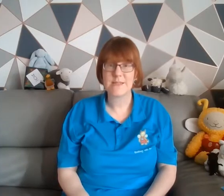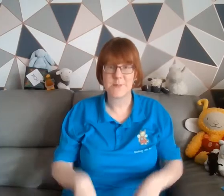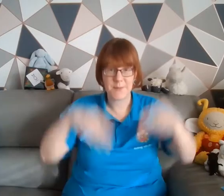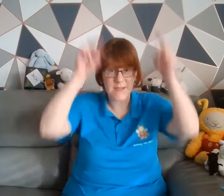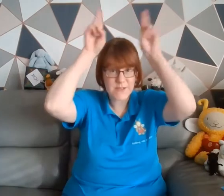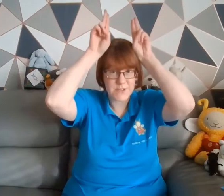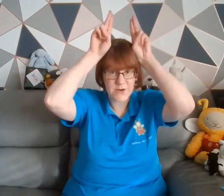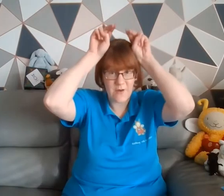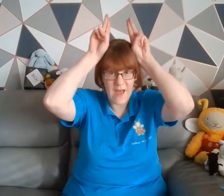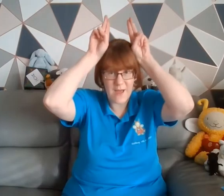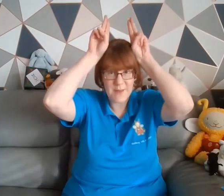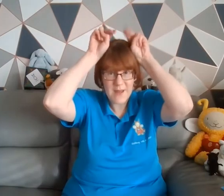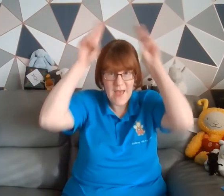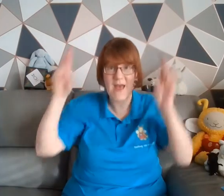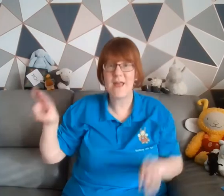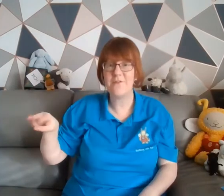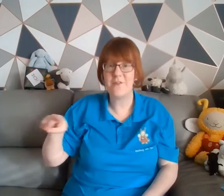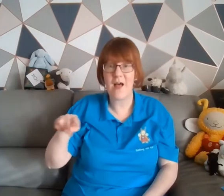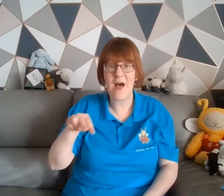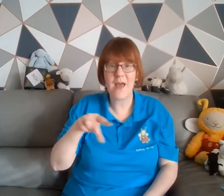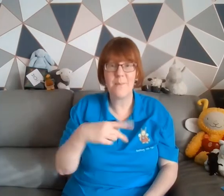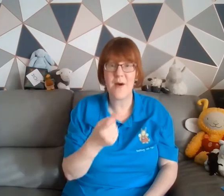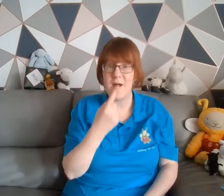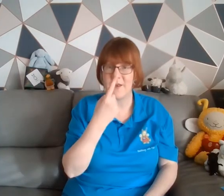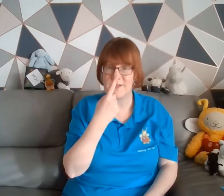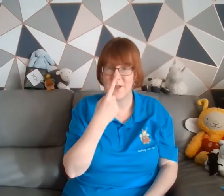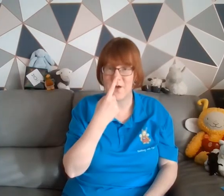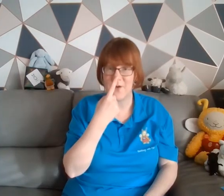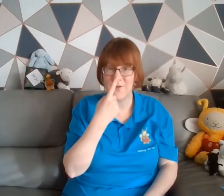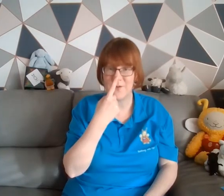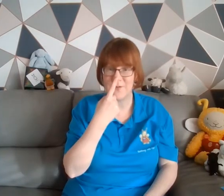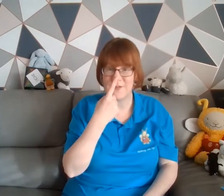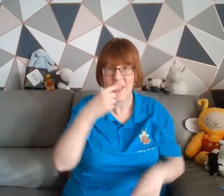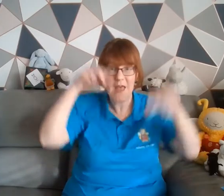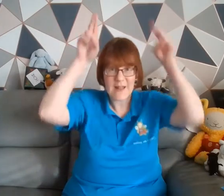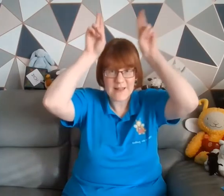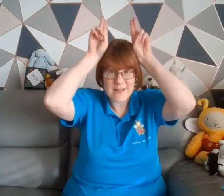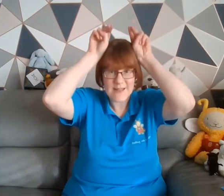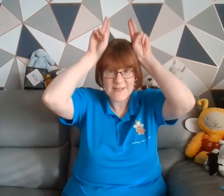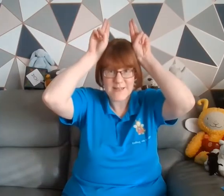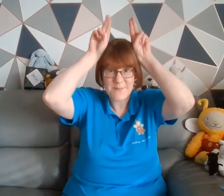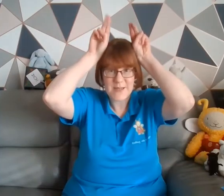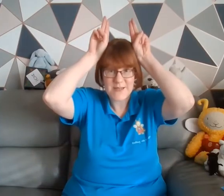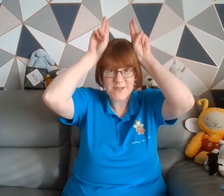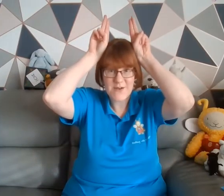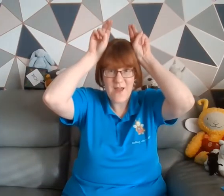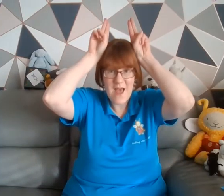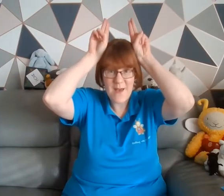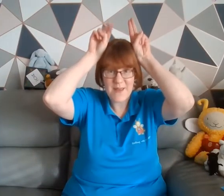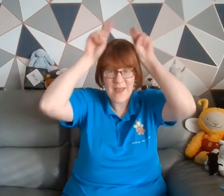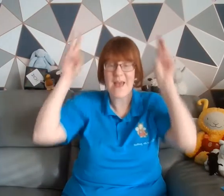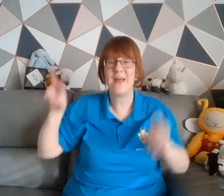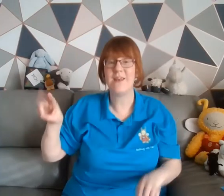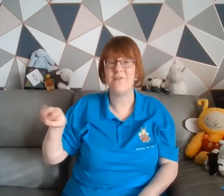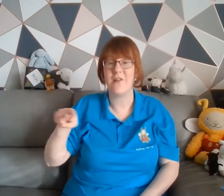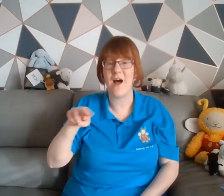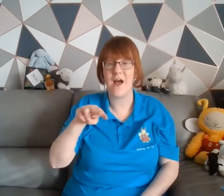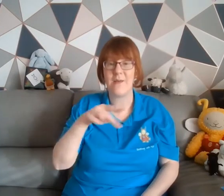Little Peter Rabbit had a fly upon his nose. Little Peter Rabbit had a fly